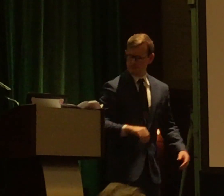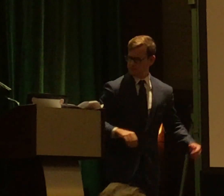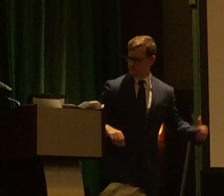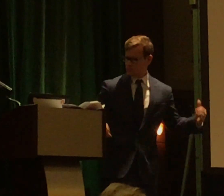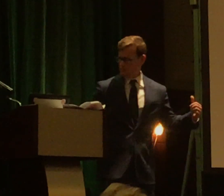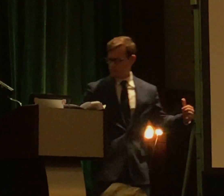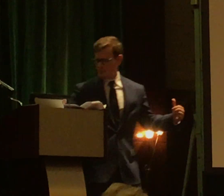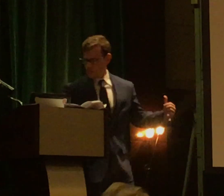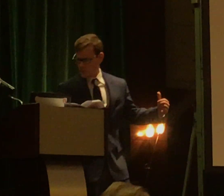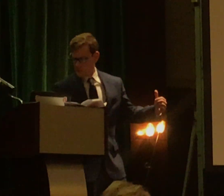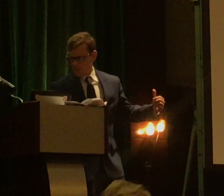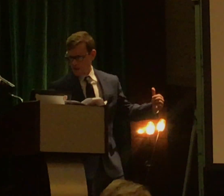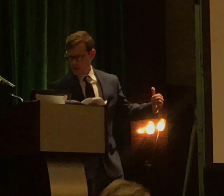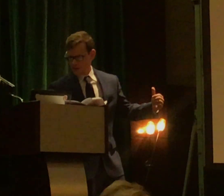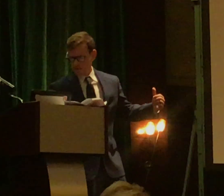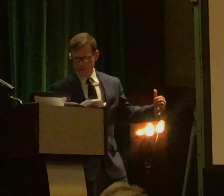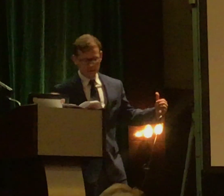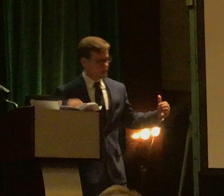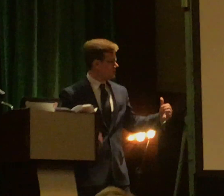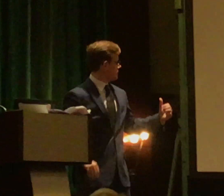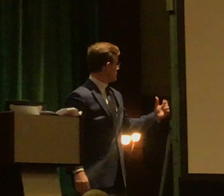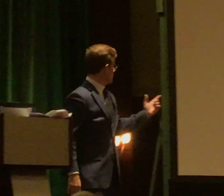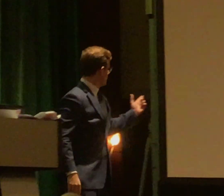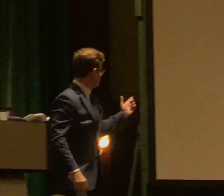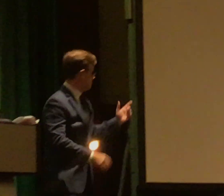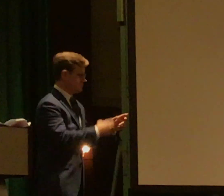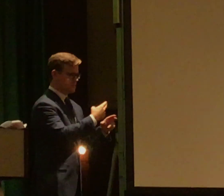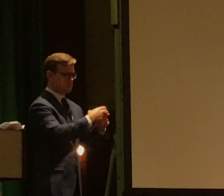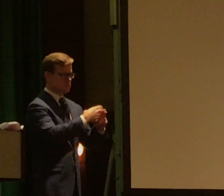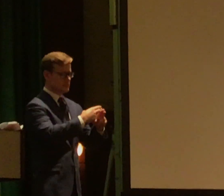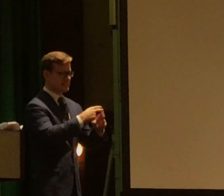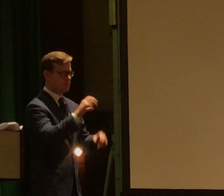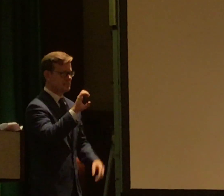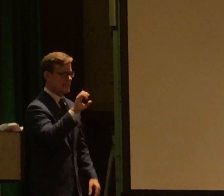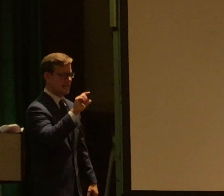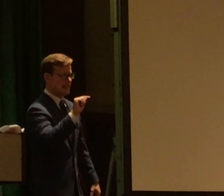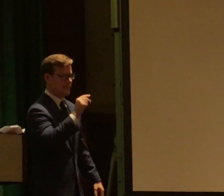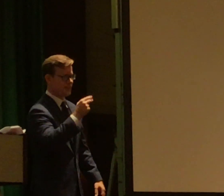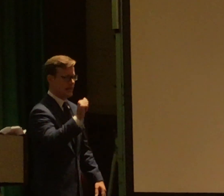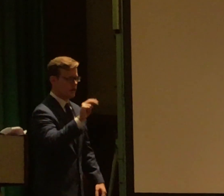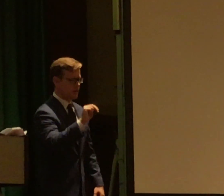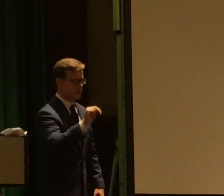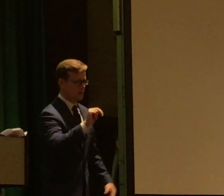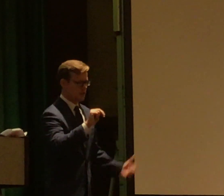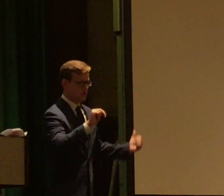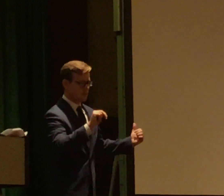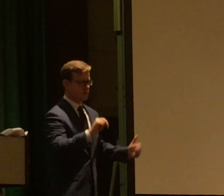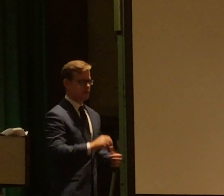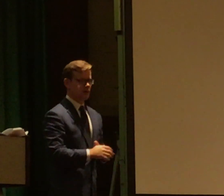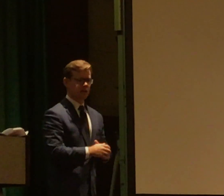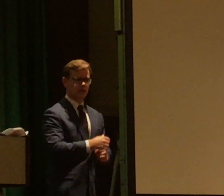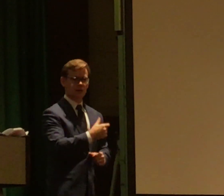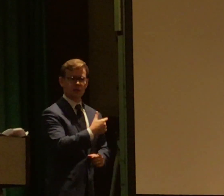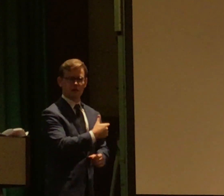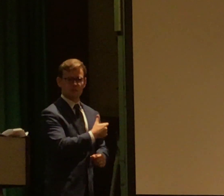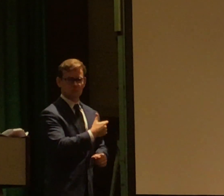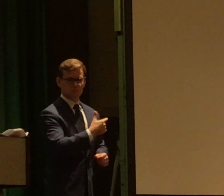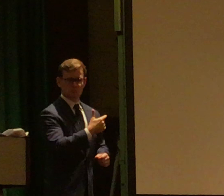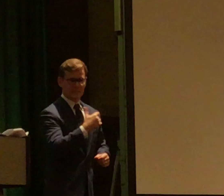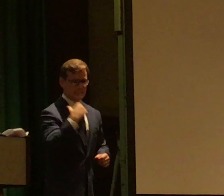who just graduated from the Citadel, which is a military school. This is his picture. This school is in South